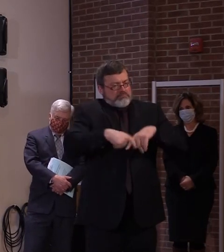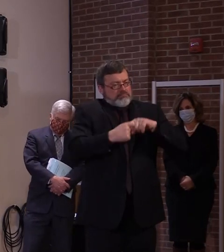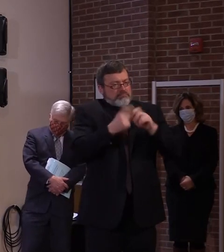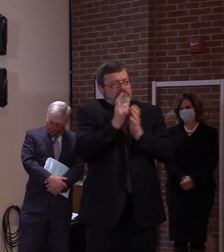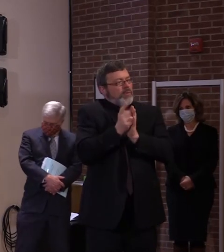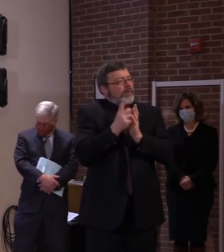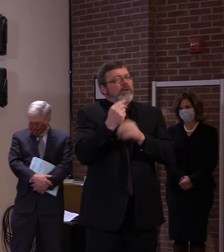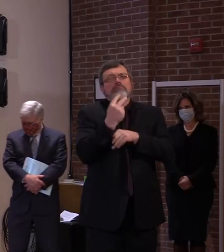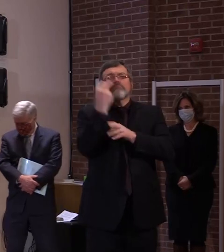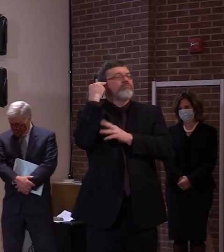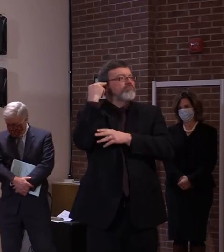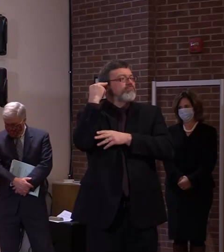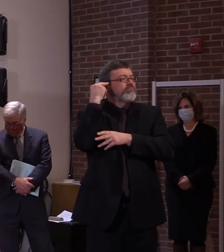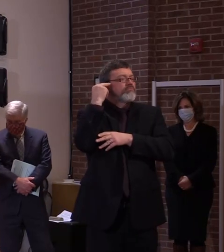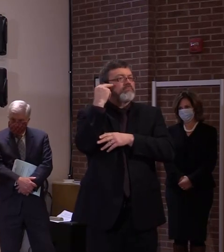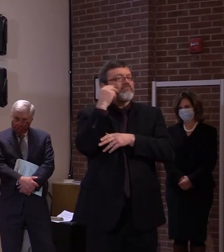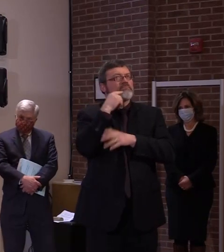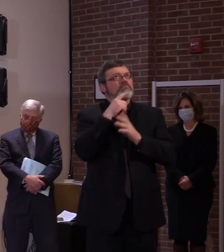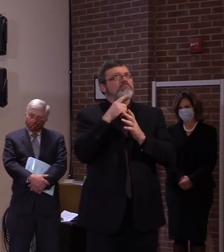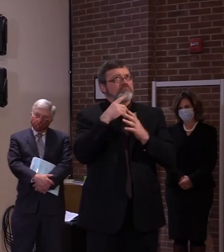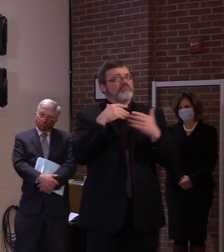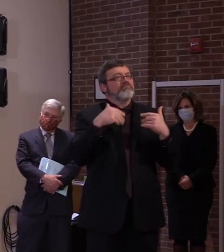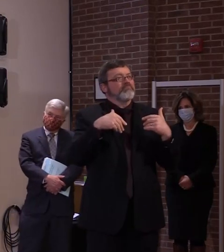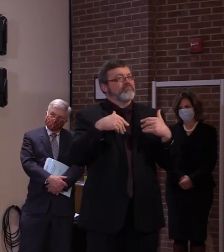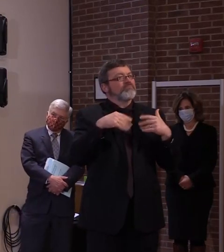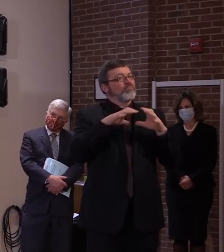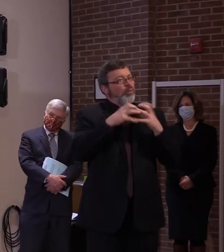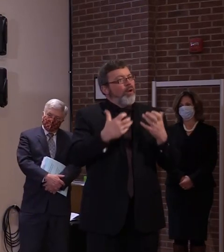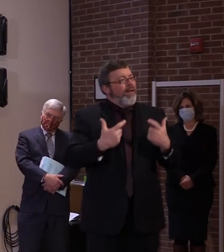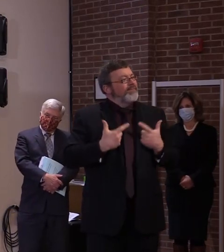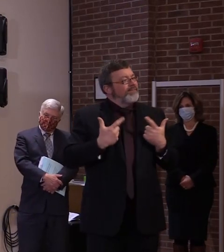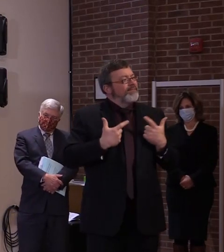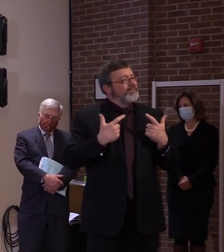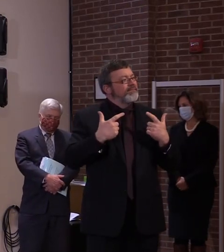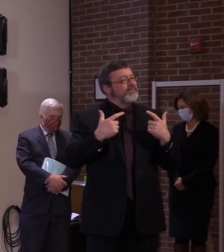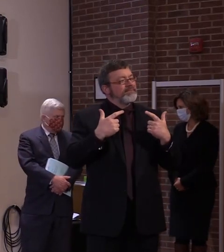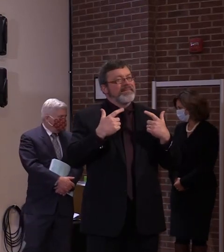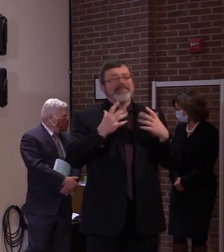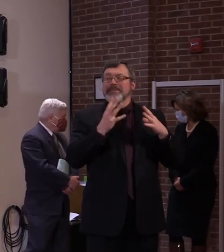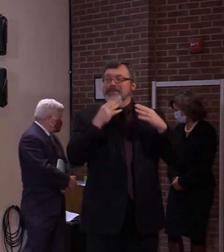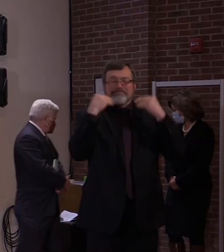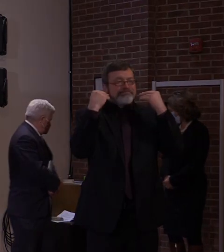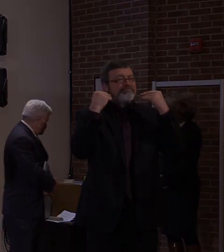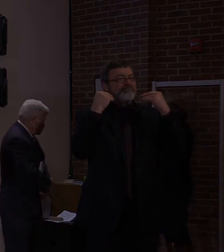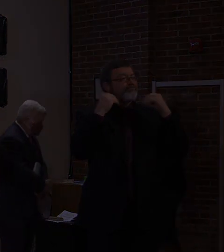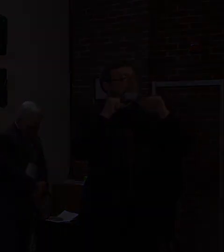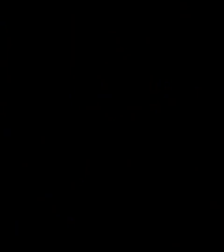in need, because I guarantee they could use a helping hand. Thank you very much.